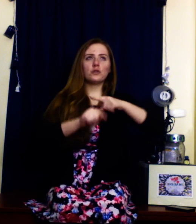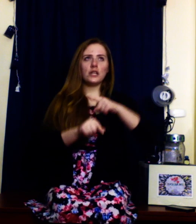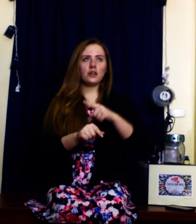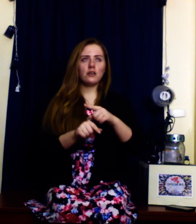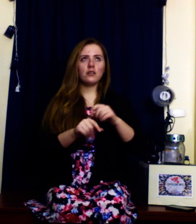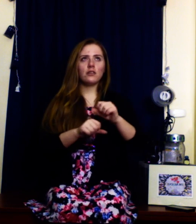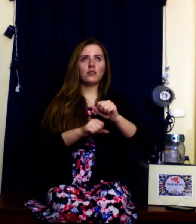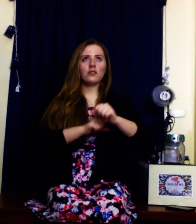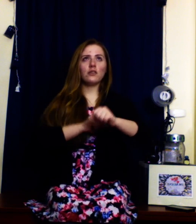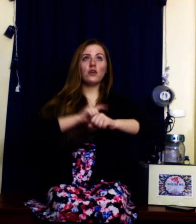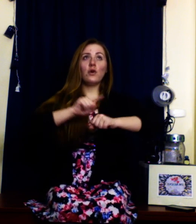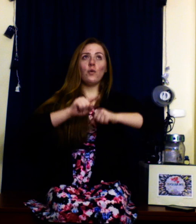wandering